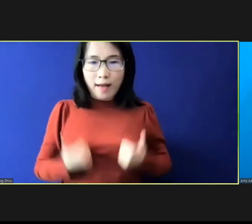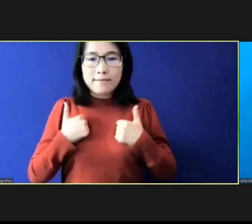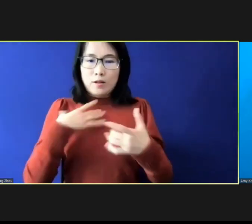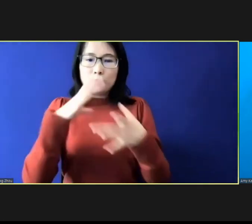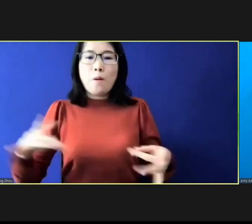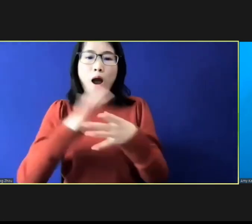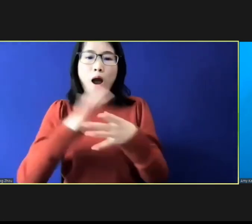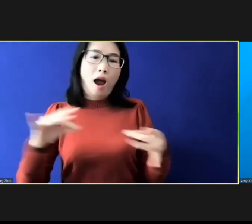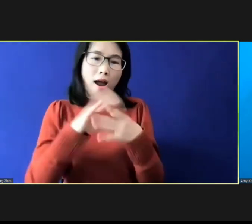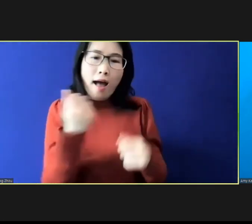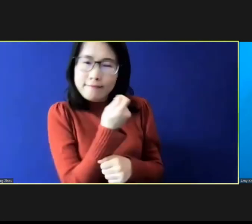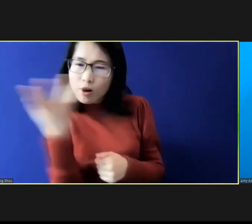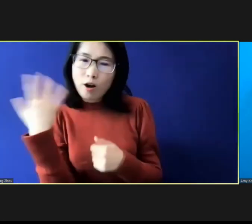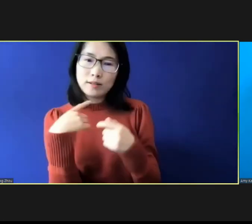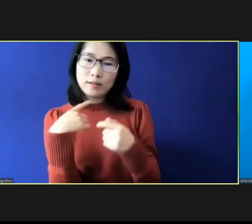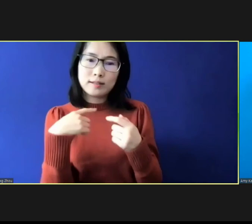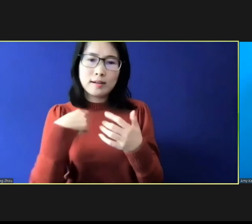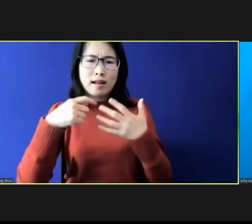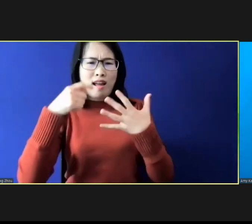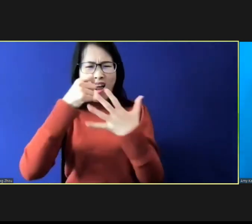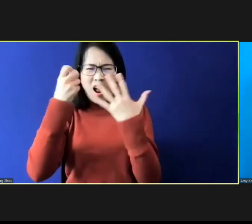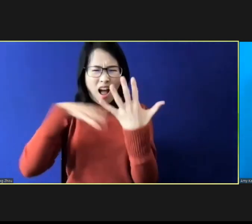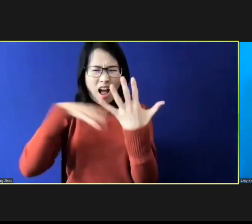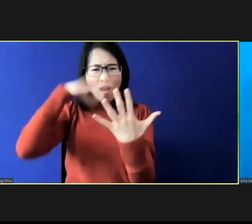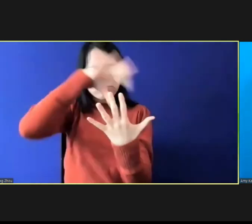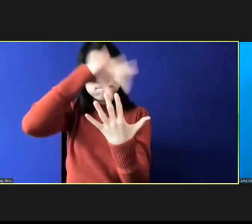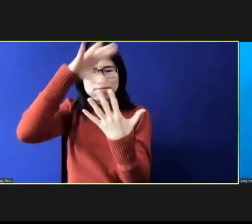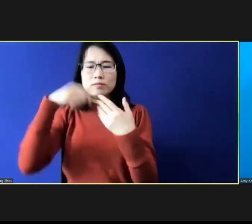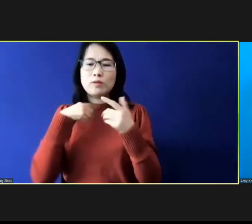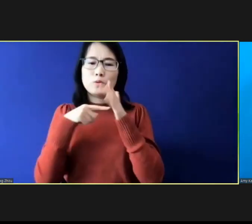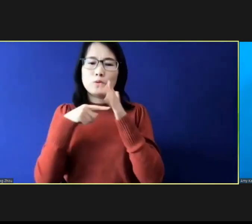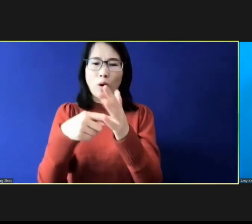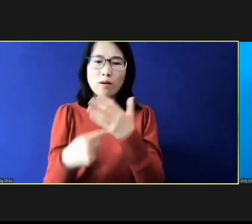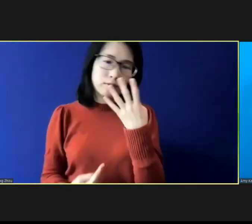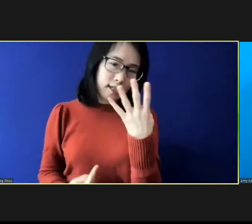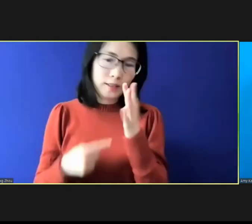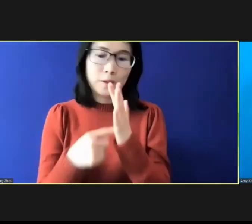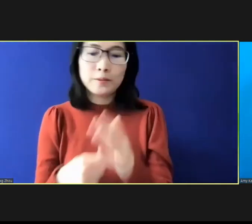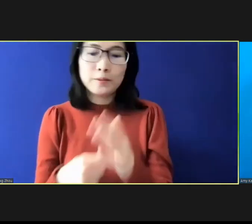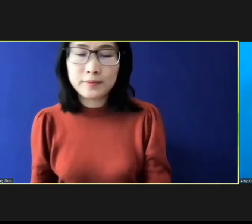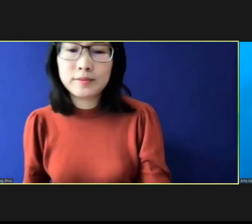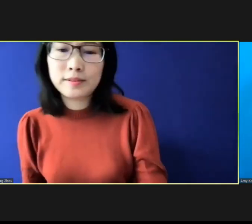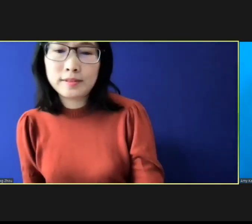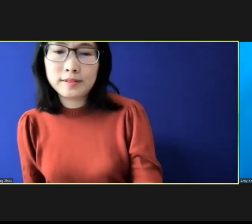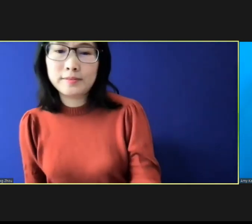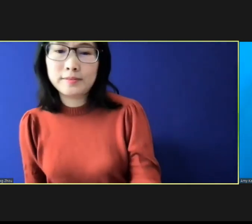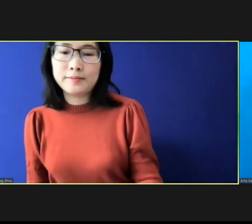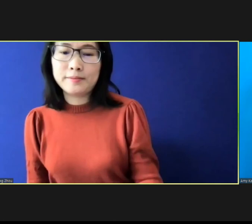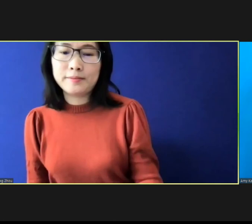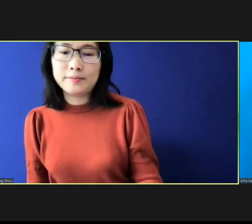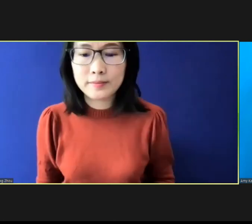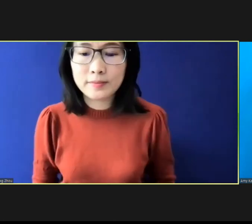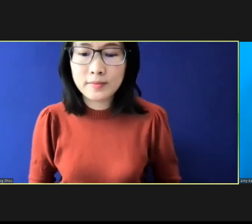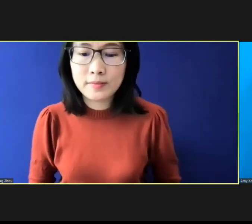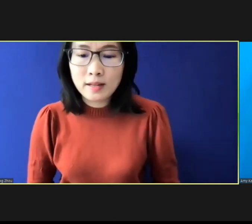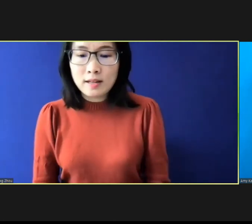And so I'm going to tell you a couple of personal stories, and I'd like to be able to show you four